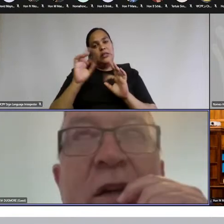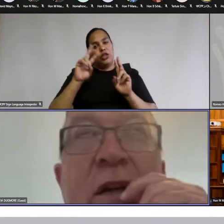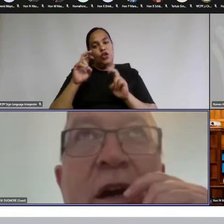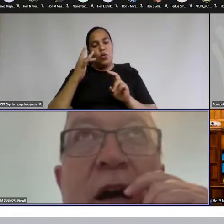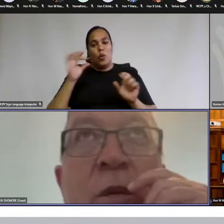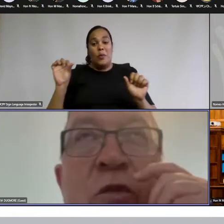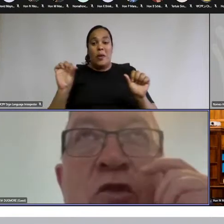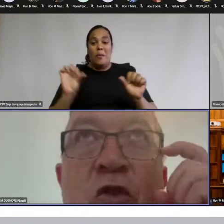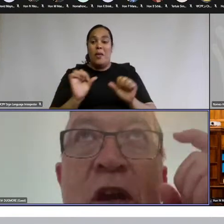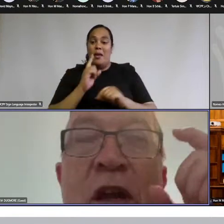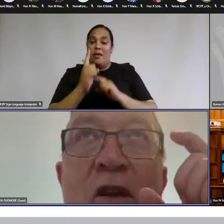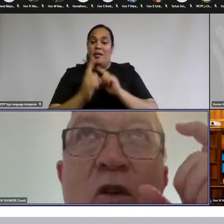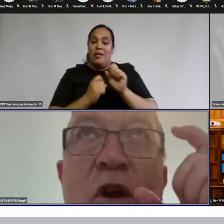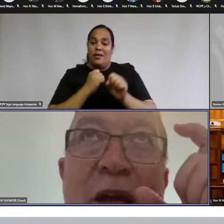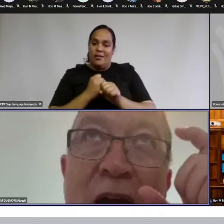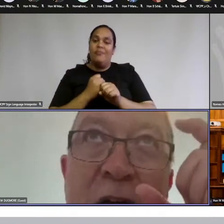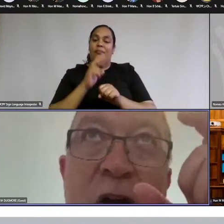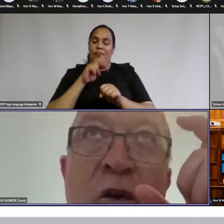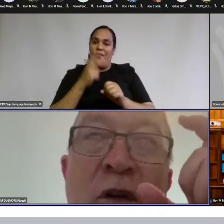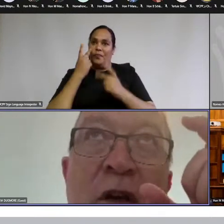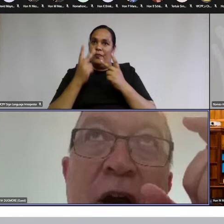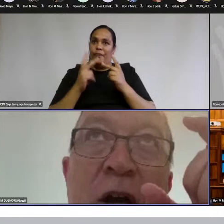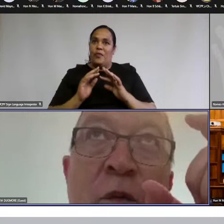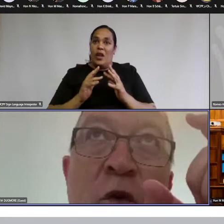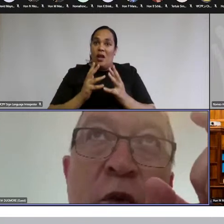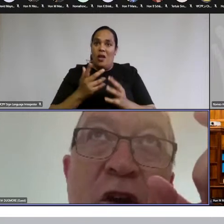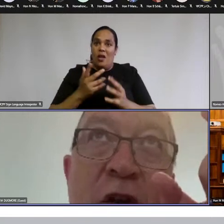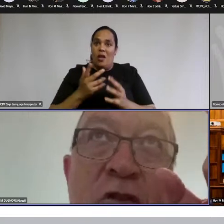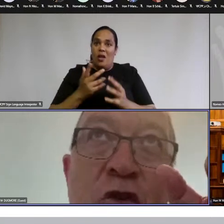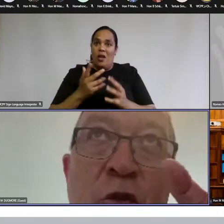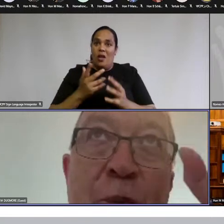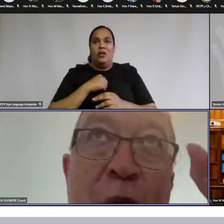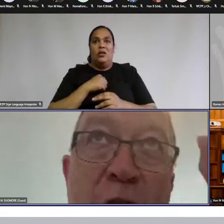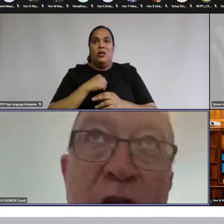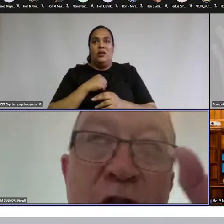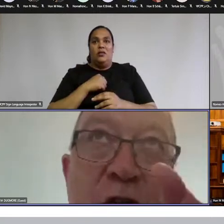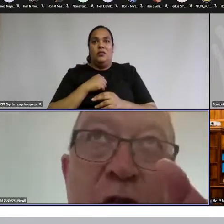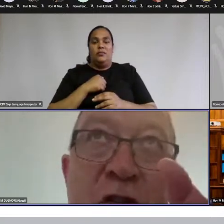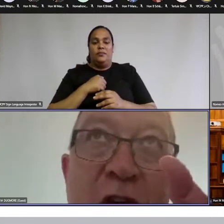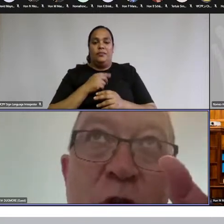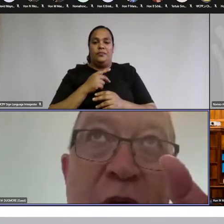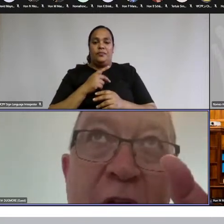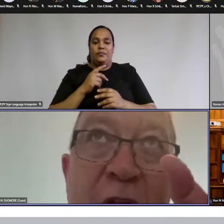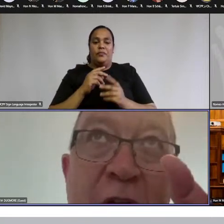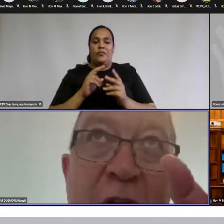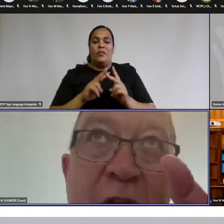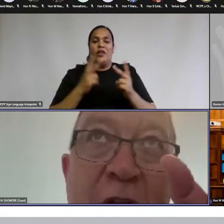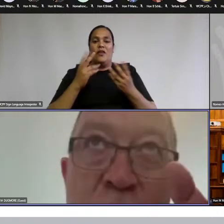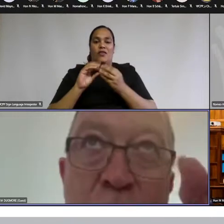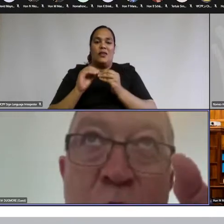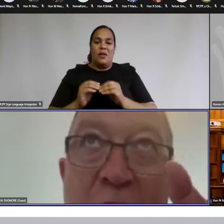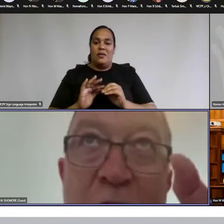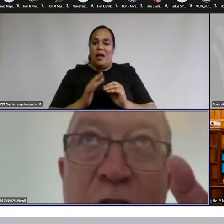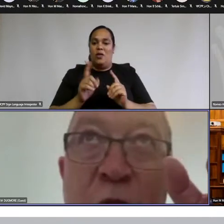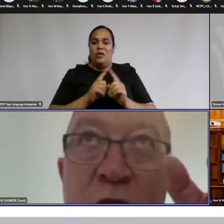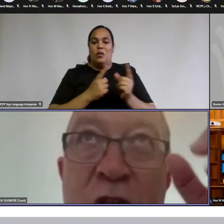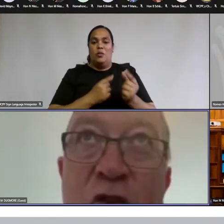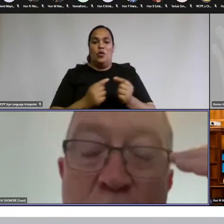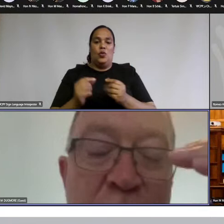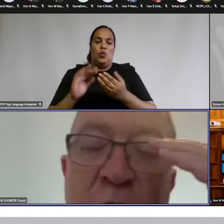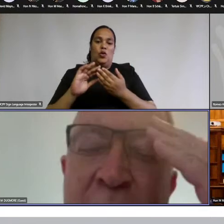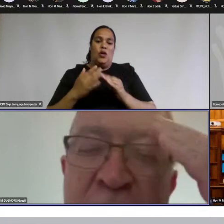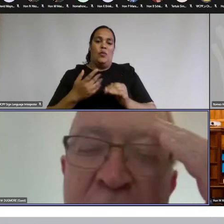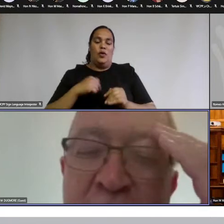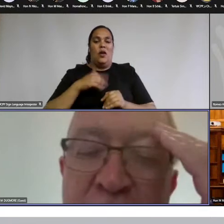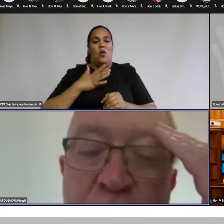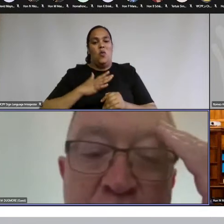back, should really look at how we're going to park the differences that we have and do what our communities